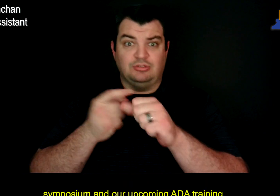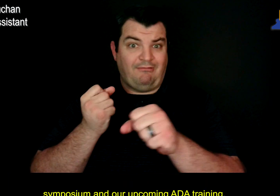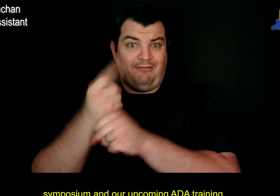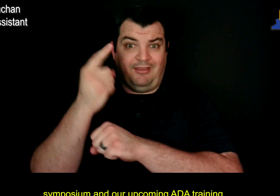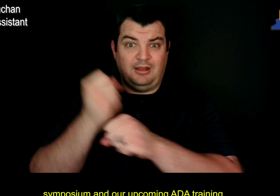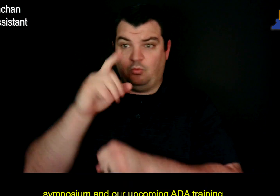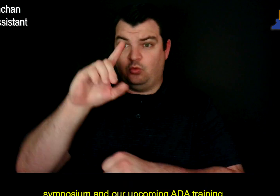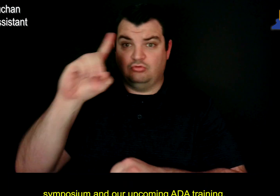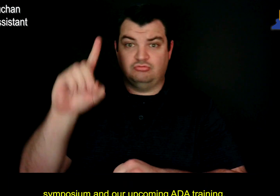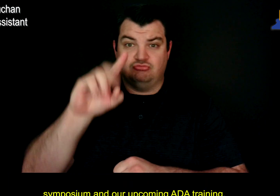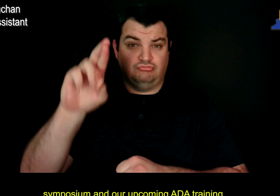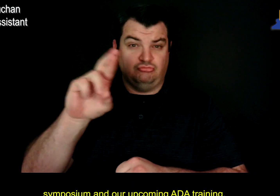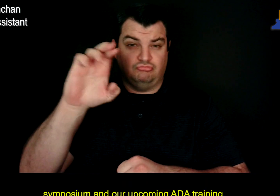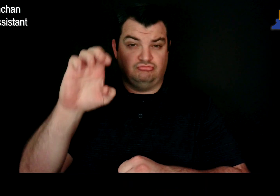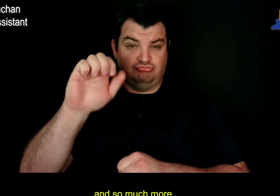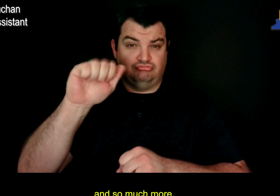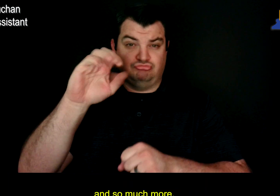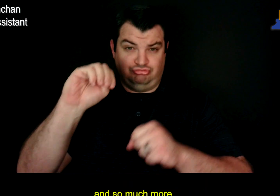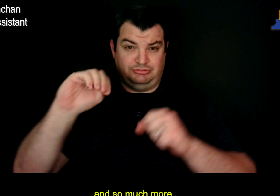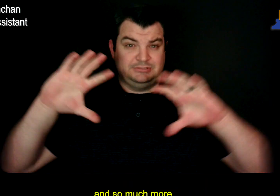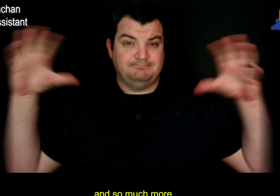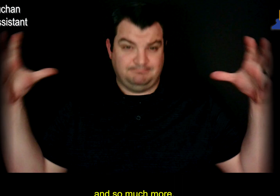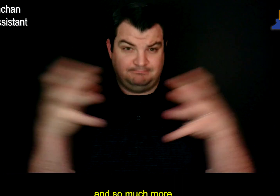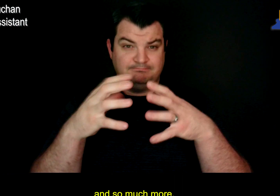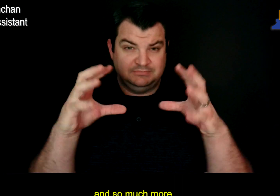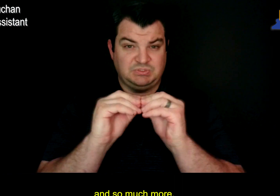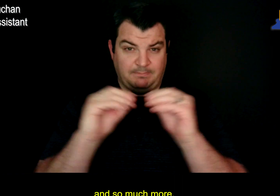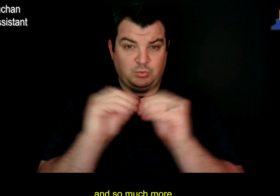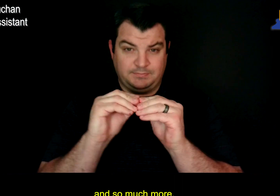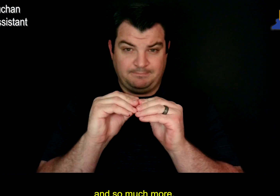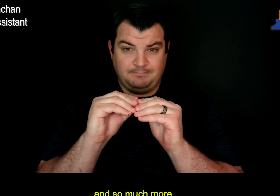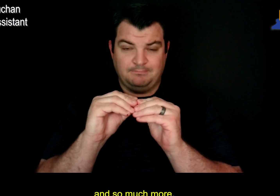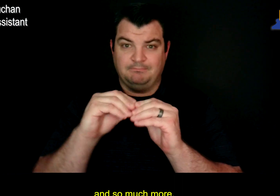and our upcoming ADA training, and so much more.